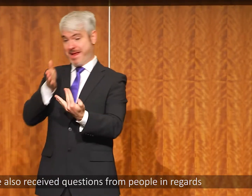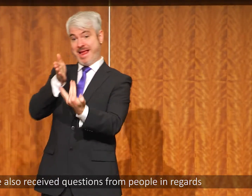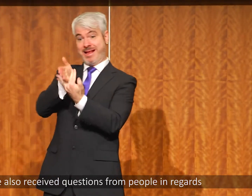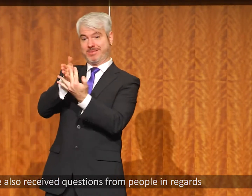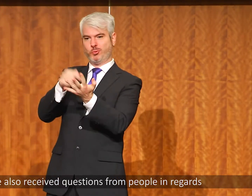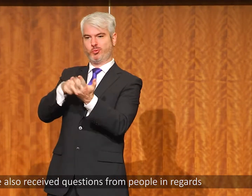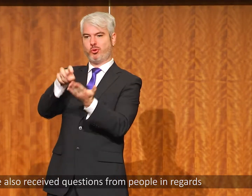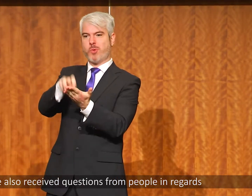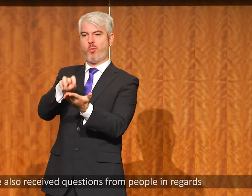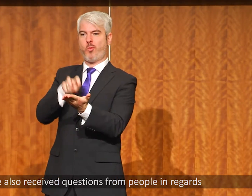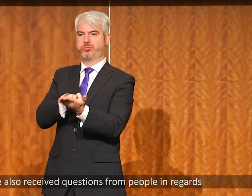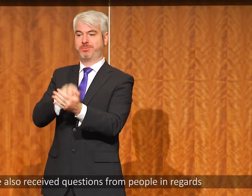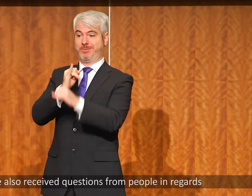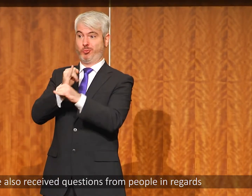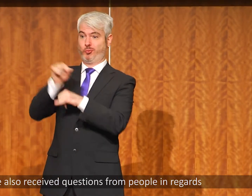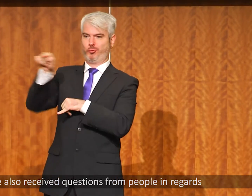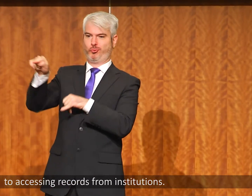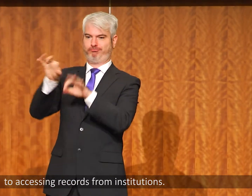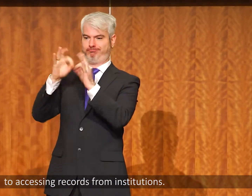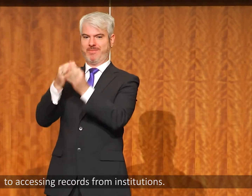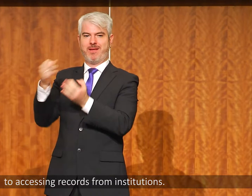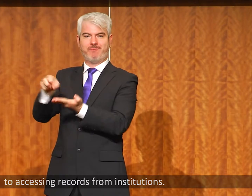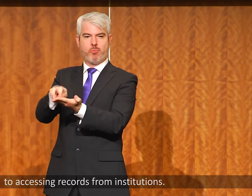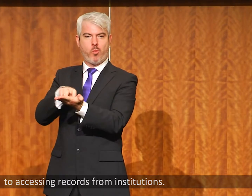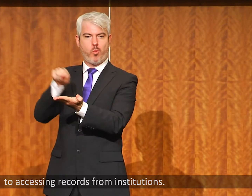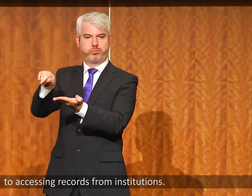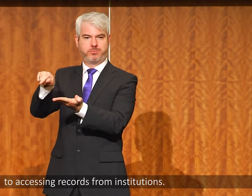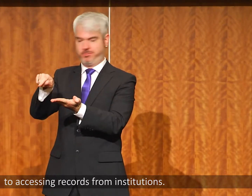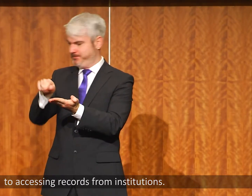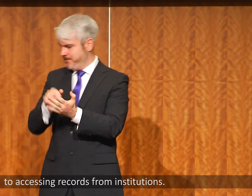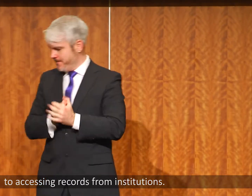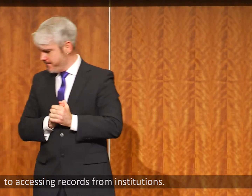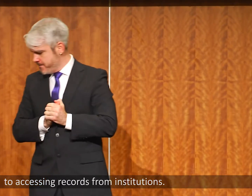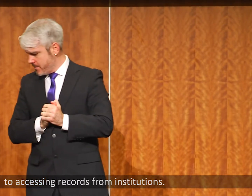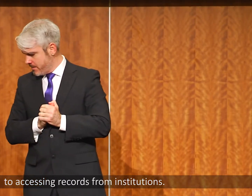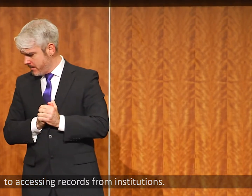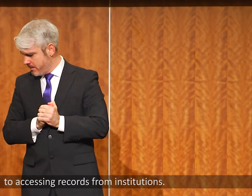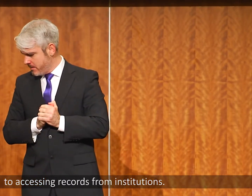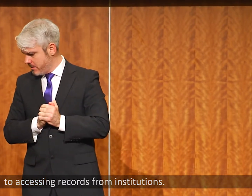We've also received questions from people in regards to accessing records from institutions.